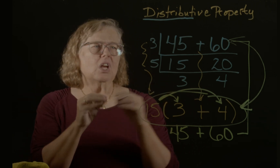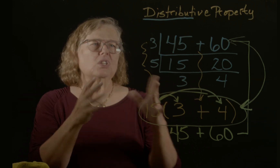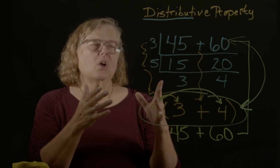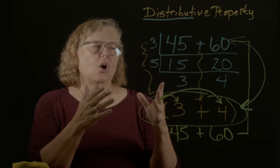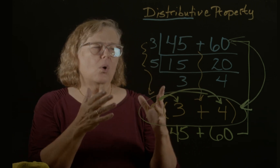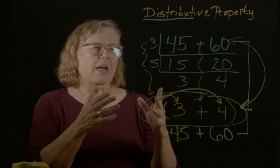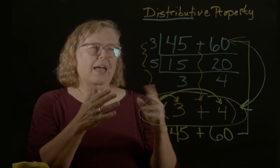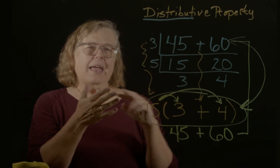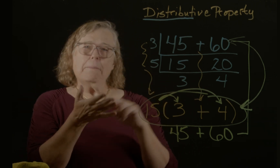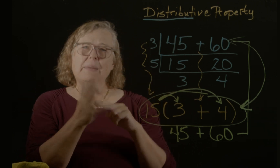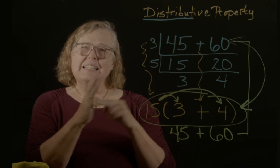things around, we can make it look different,